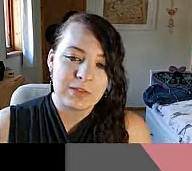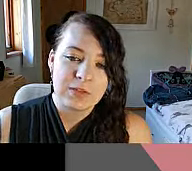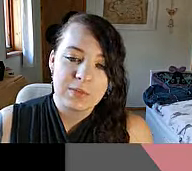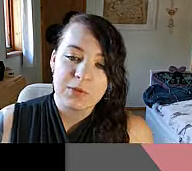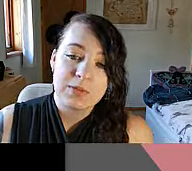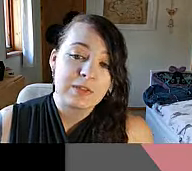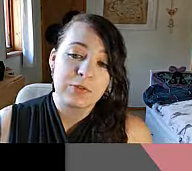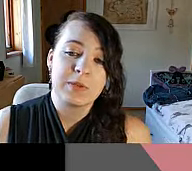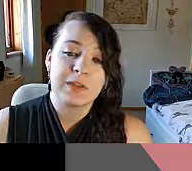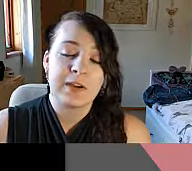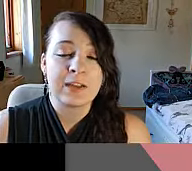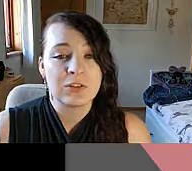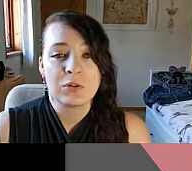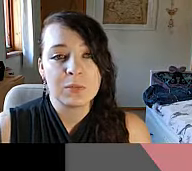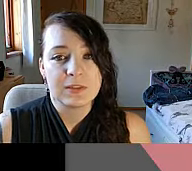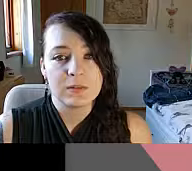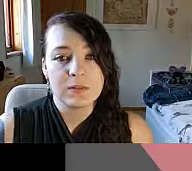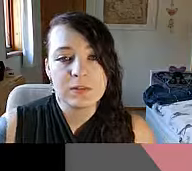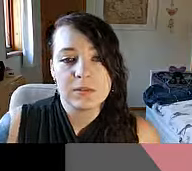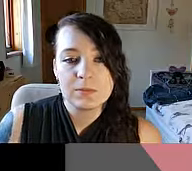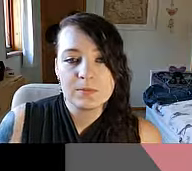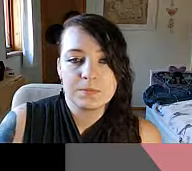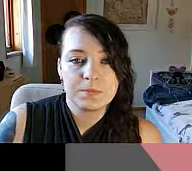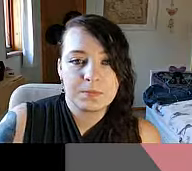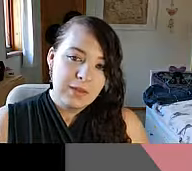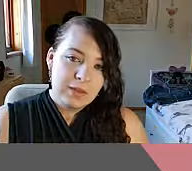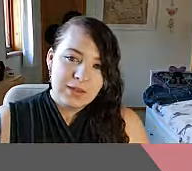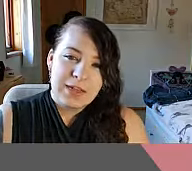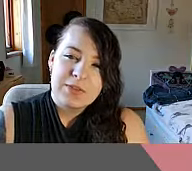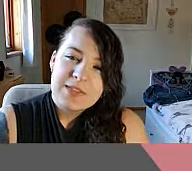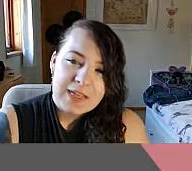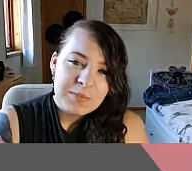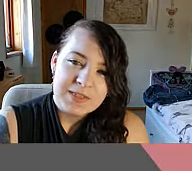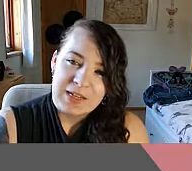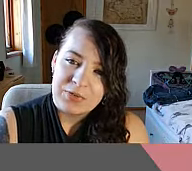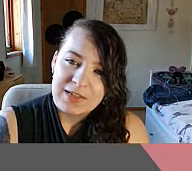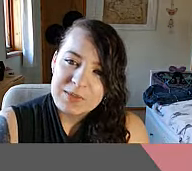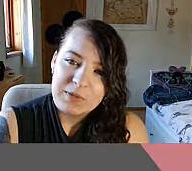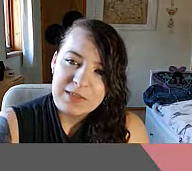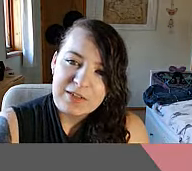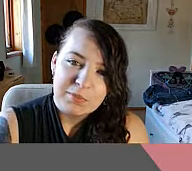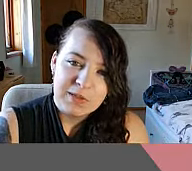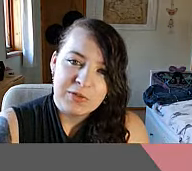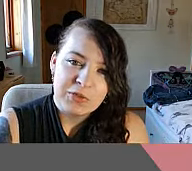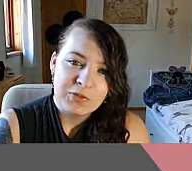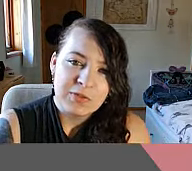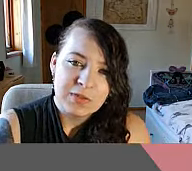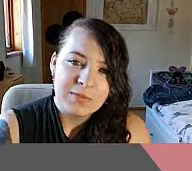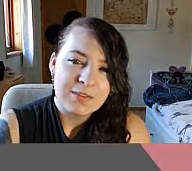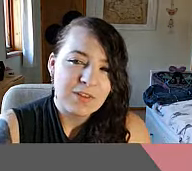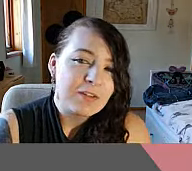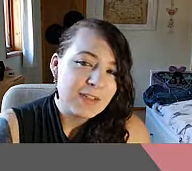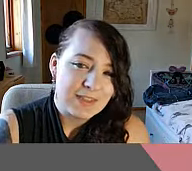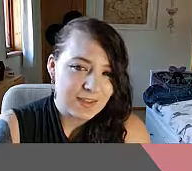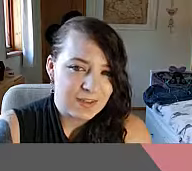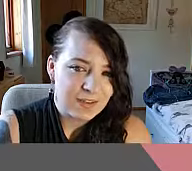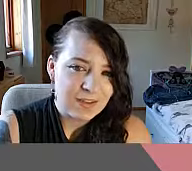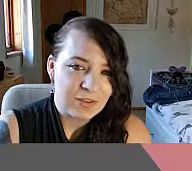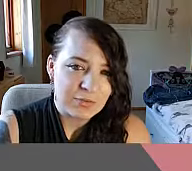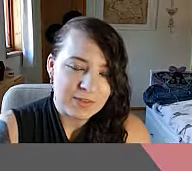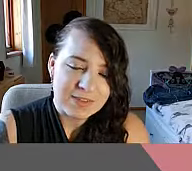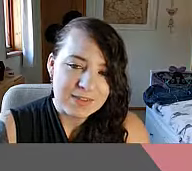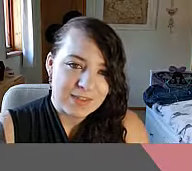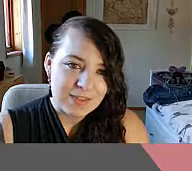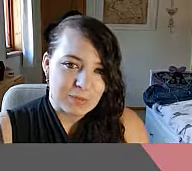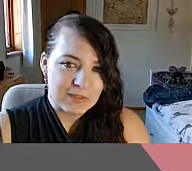more standard in both single player and co-op titles. Now, this game isn't out yet, but Life Below showed off something very exciting